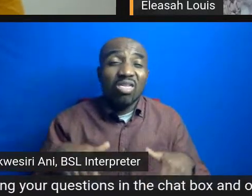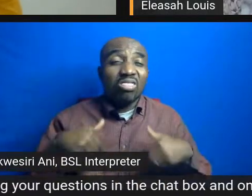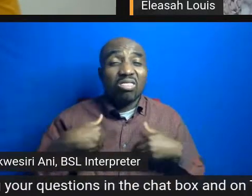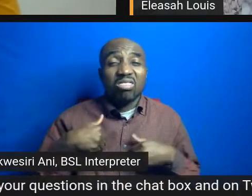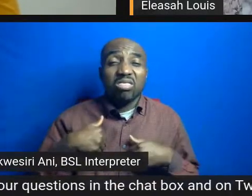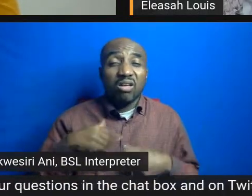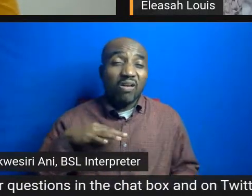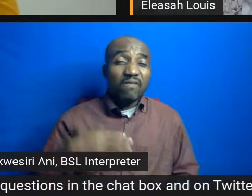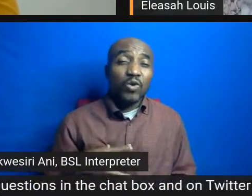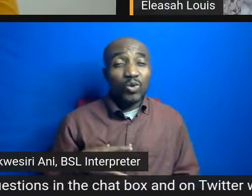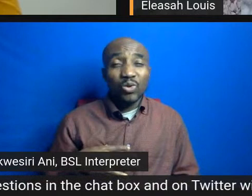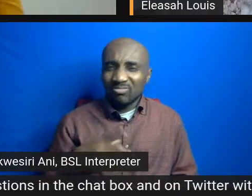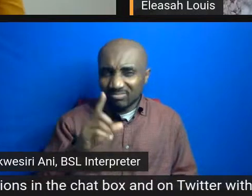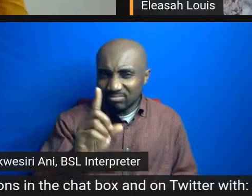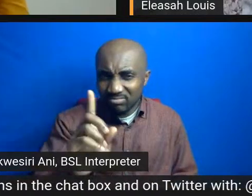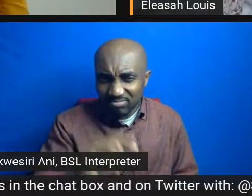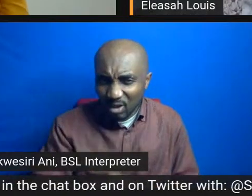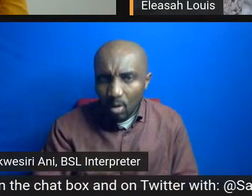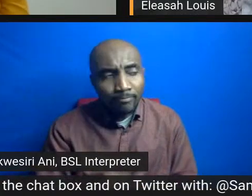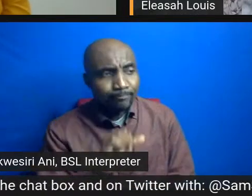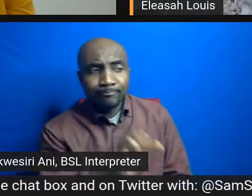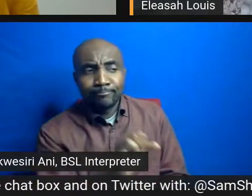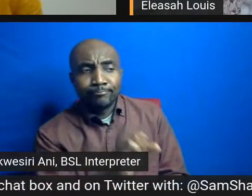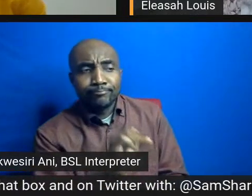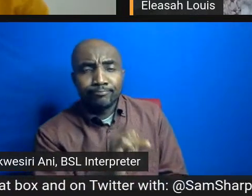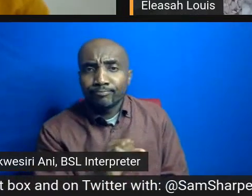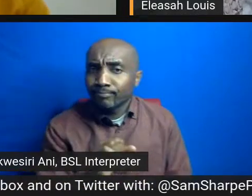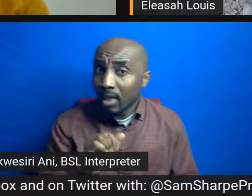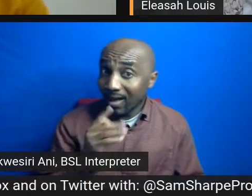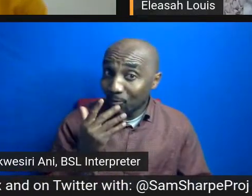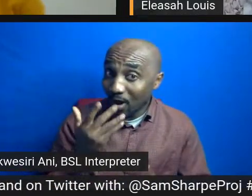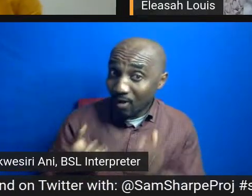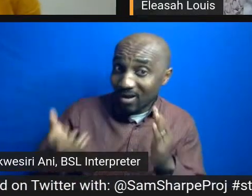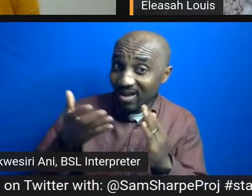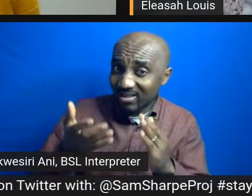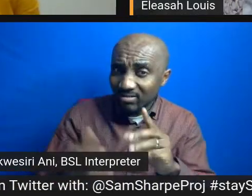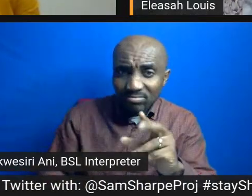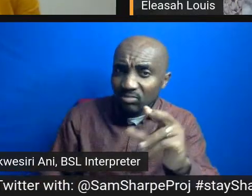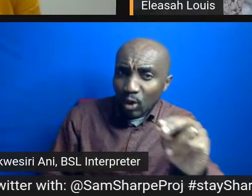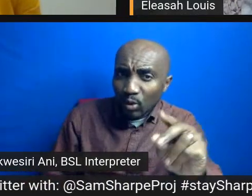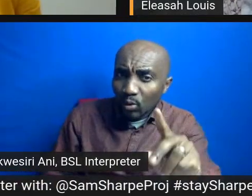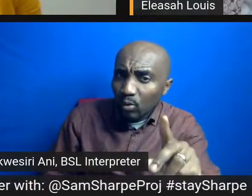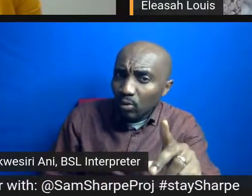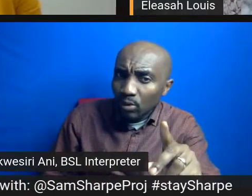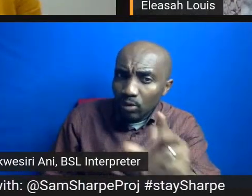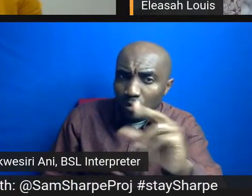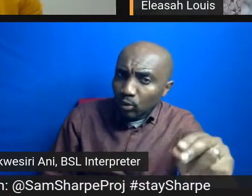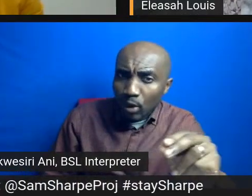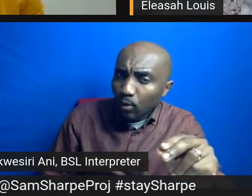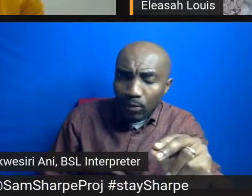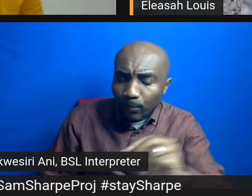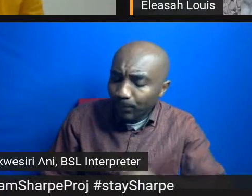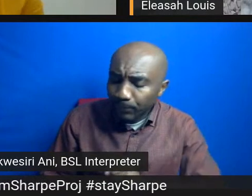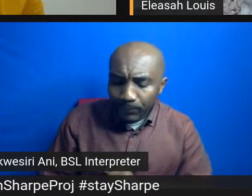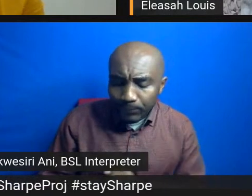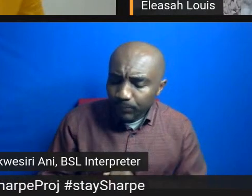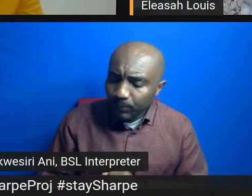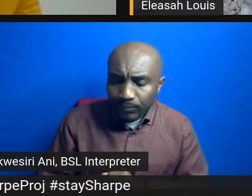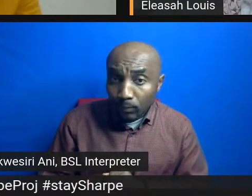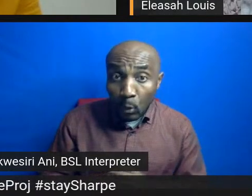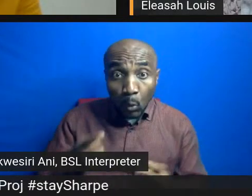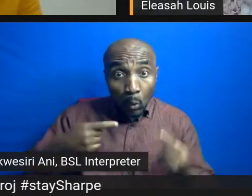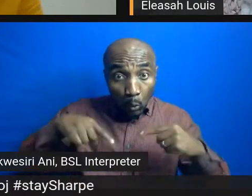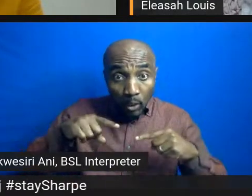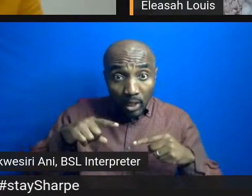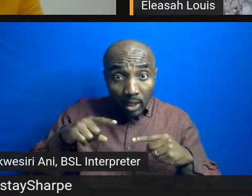it's part of that, right? And what I say is no, we should not help in the destruction